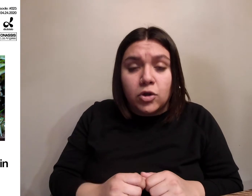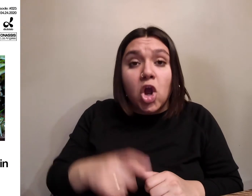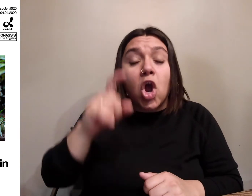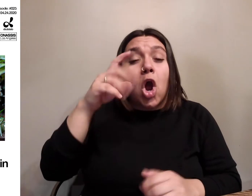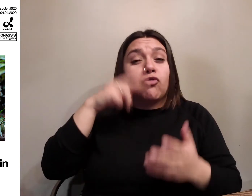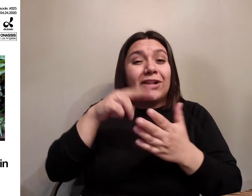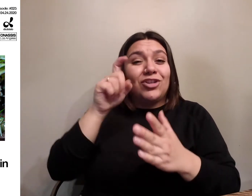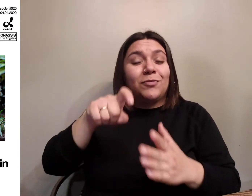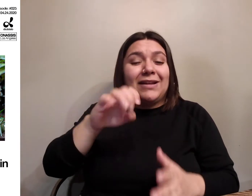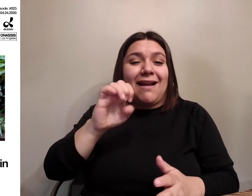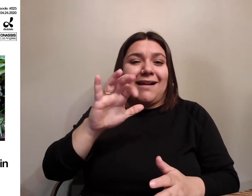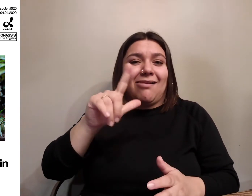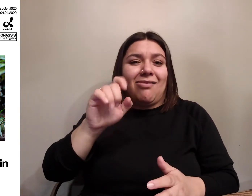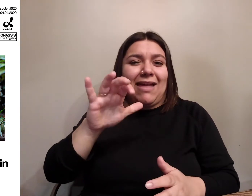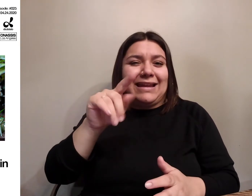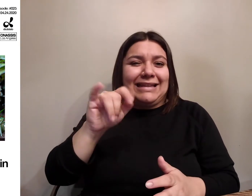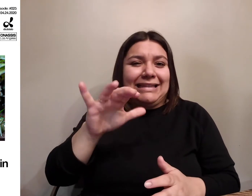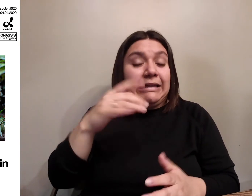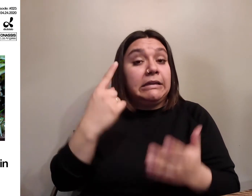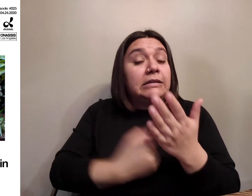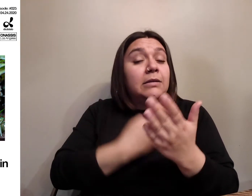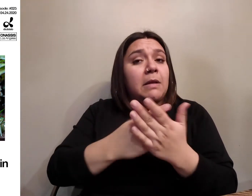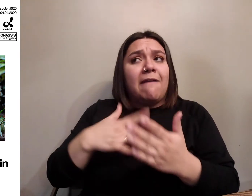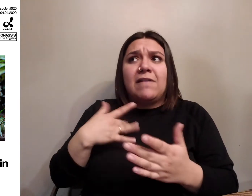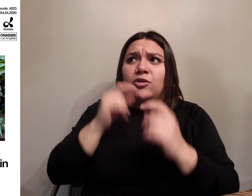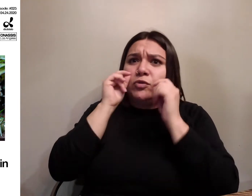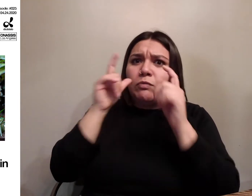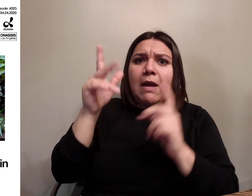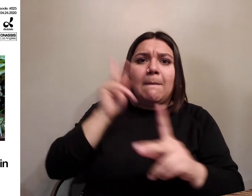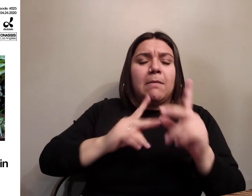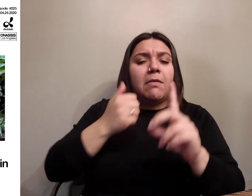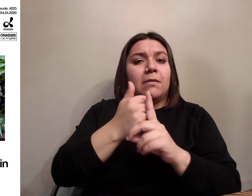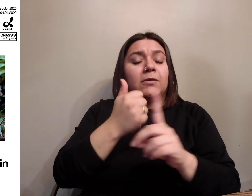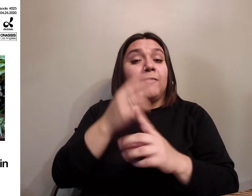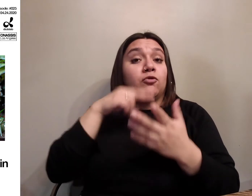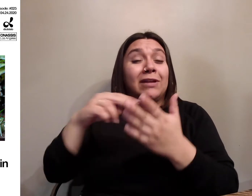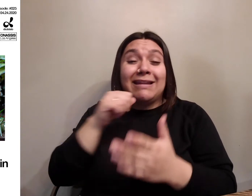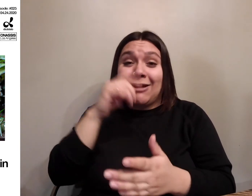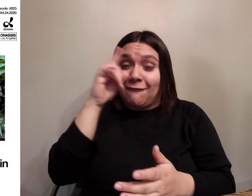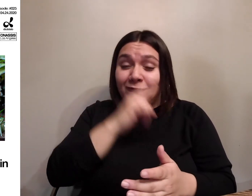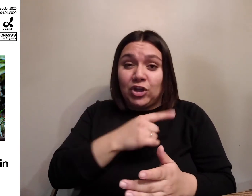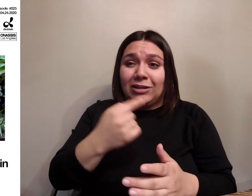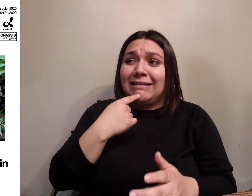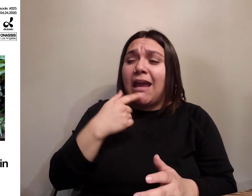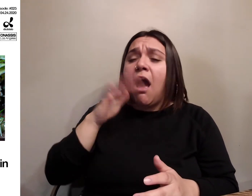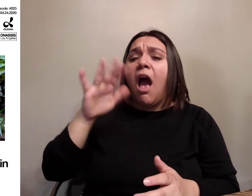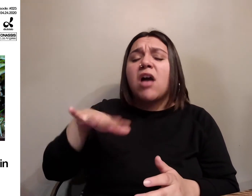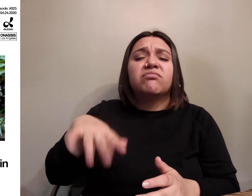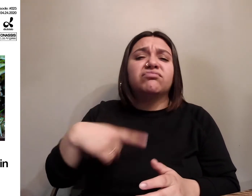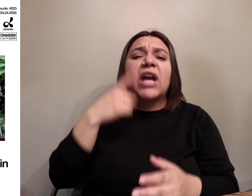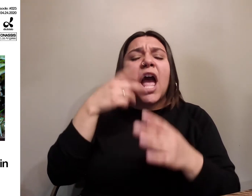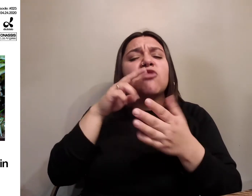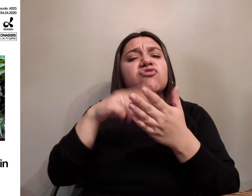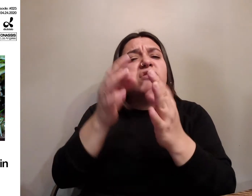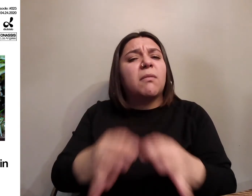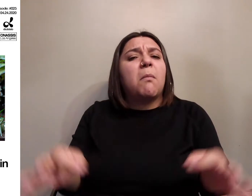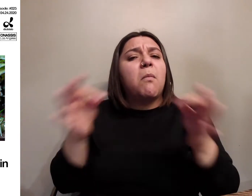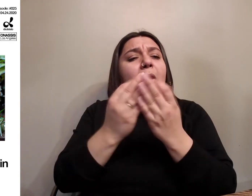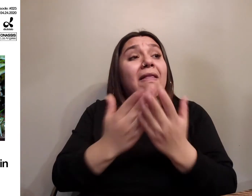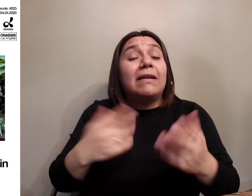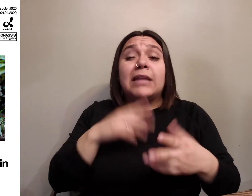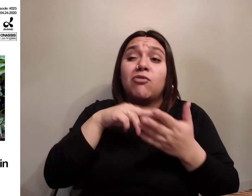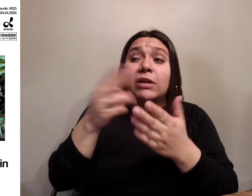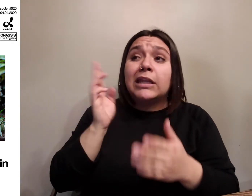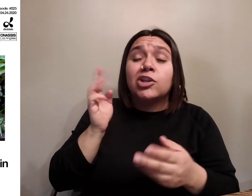sometimes people who are very fond of fiction do not read non-fiction. And I find that a bit problematic because I think curiosity is